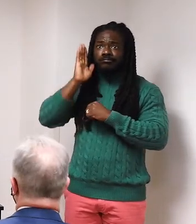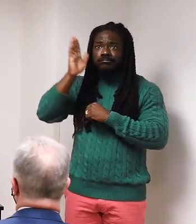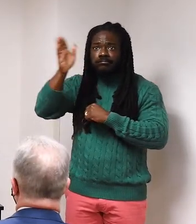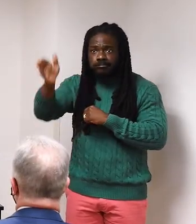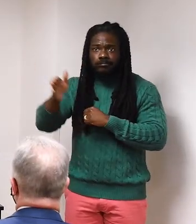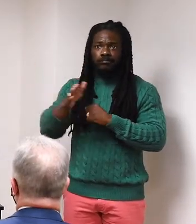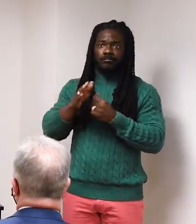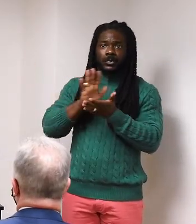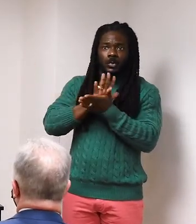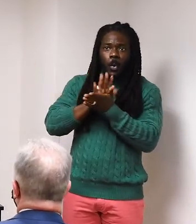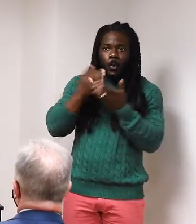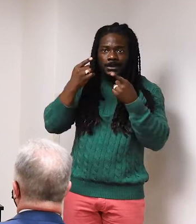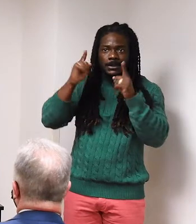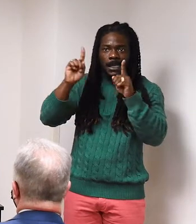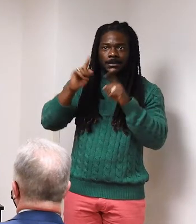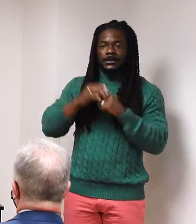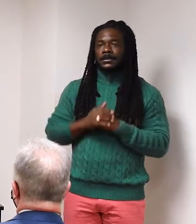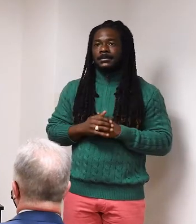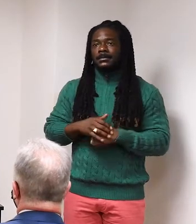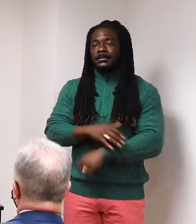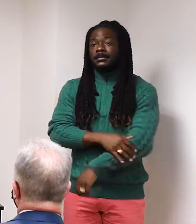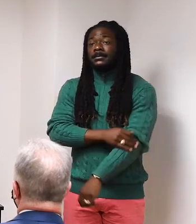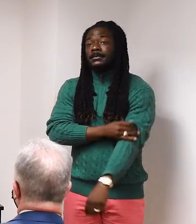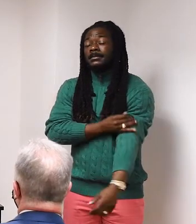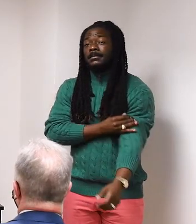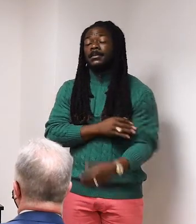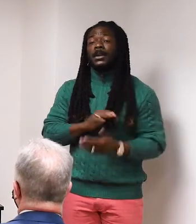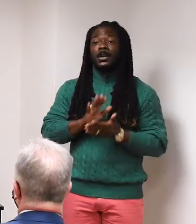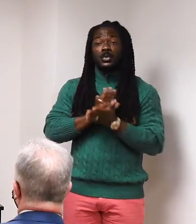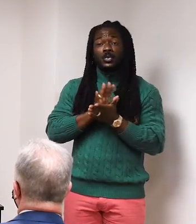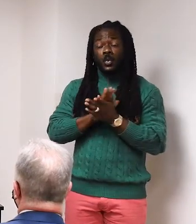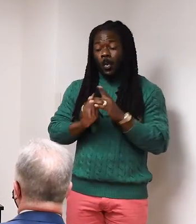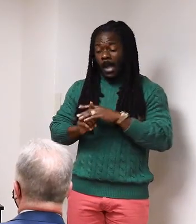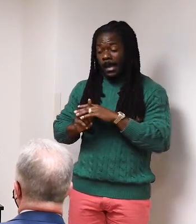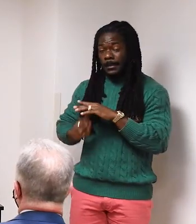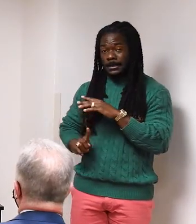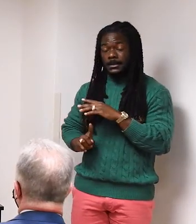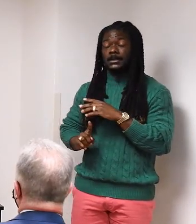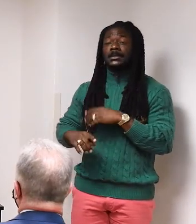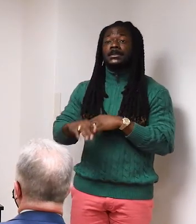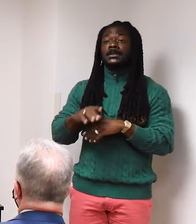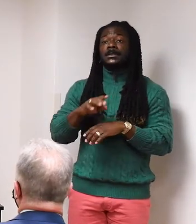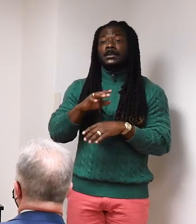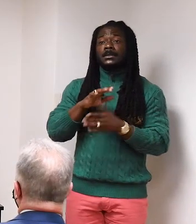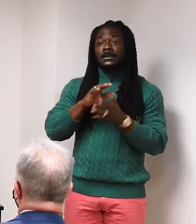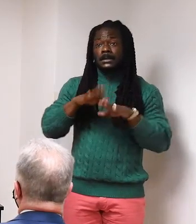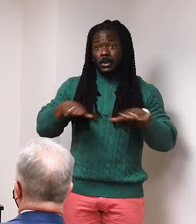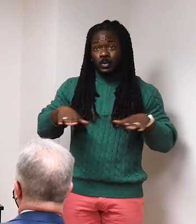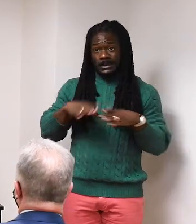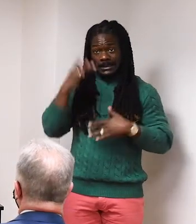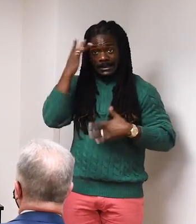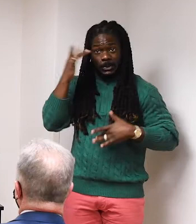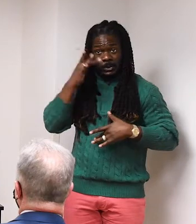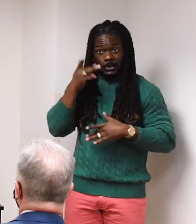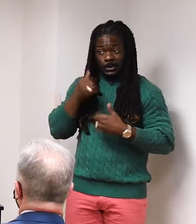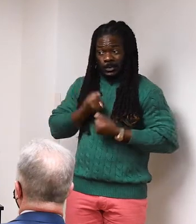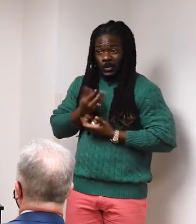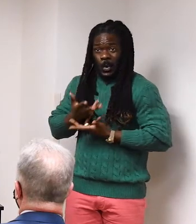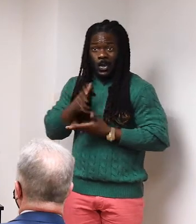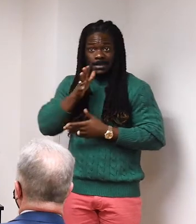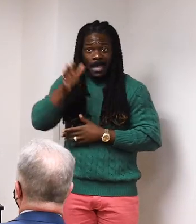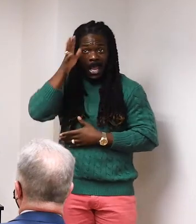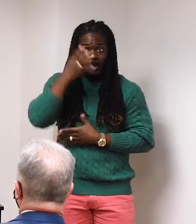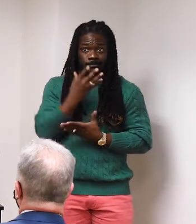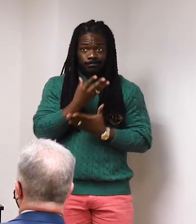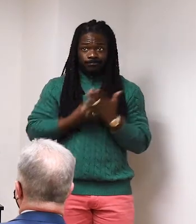success and well-being. In addition to school absences, children's illnesses cause parents to miss work either